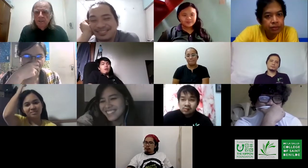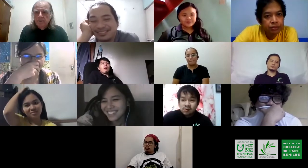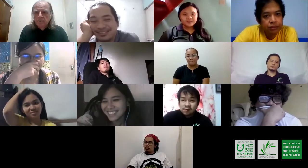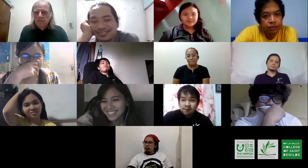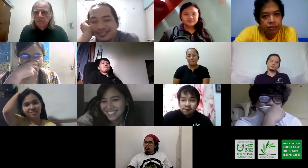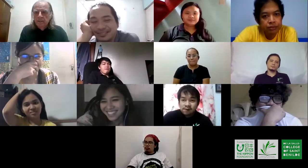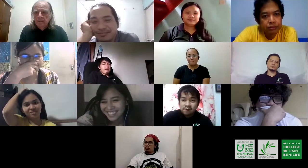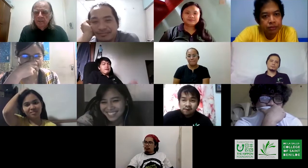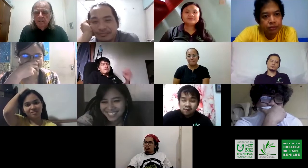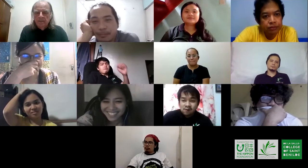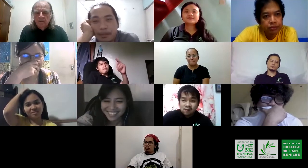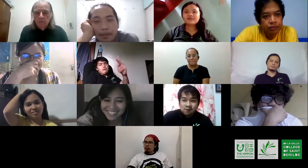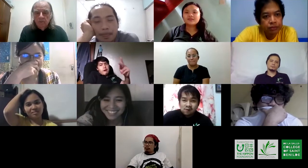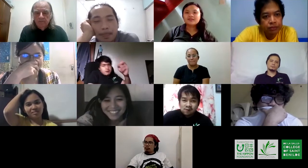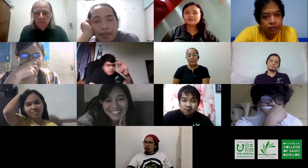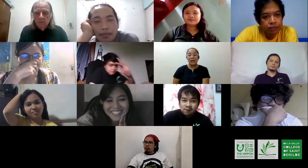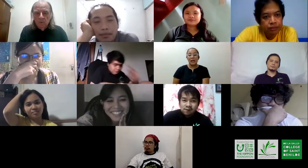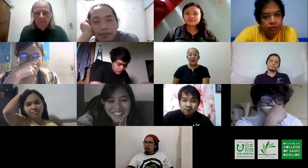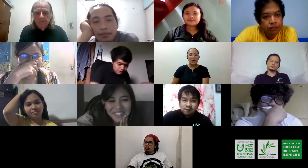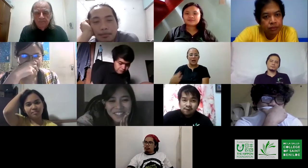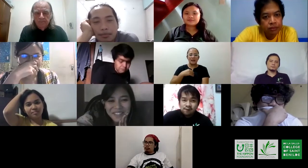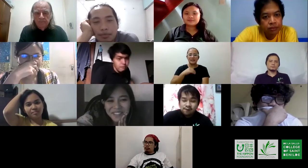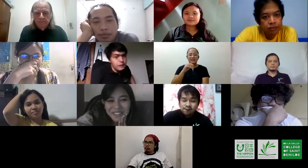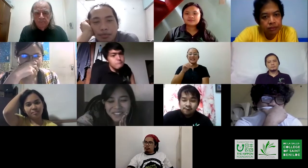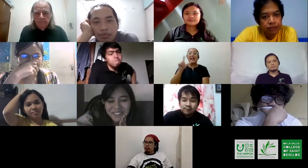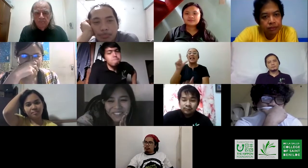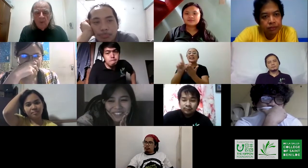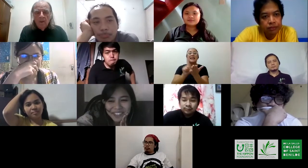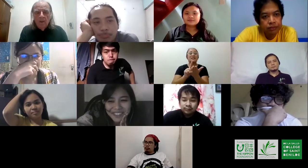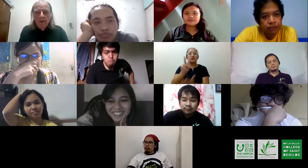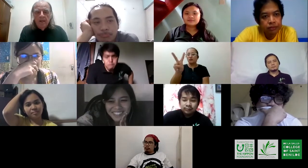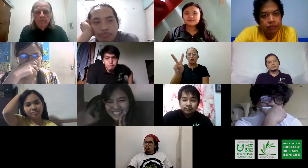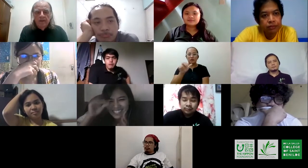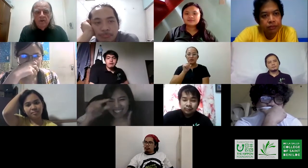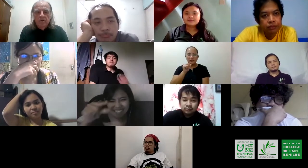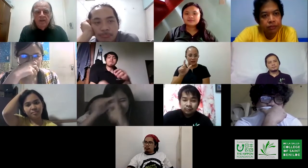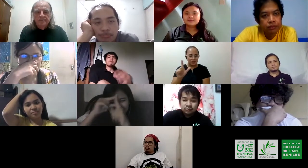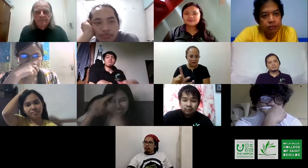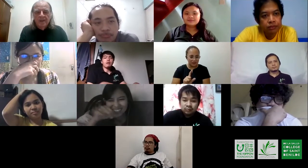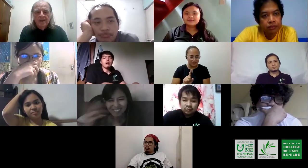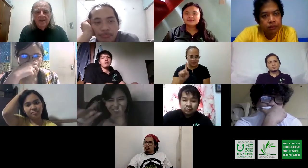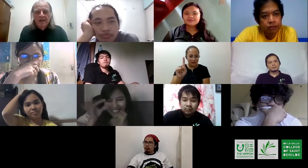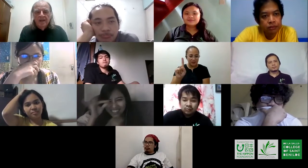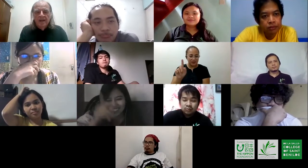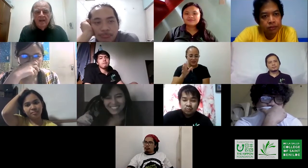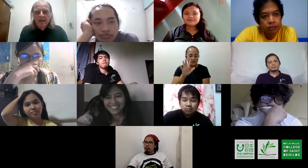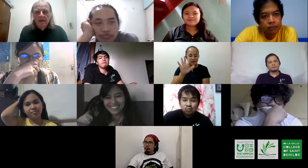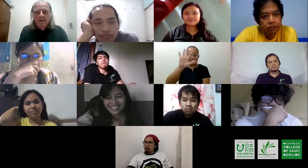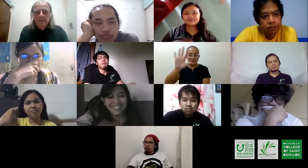Oh, it's lesson 2. I didn't get lesson 1. Well, anyway, okay.